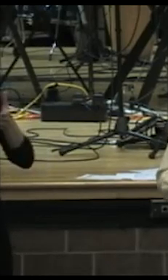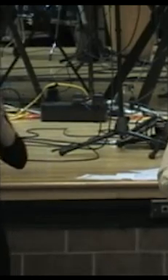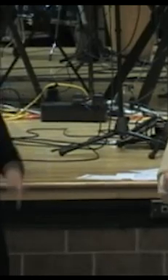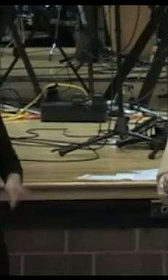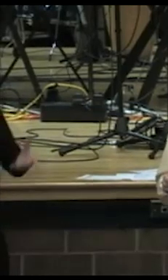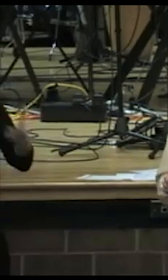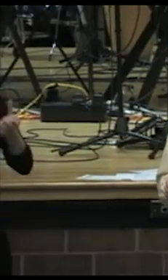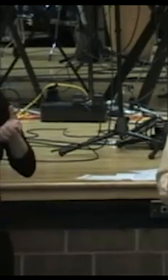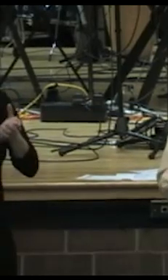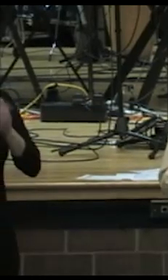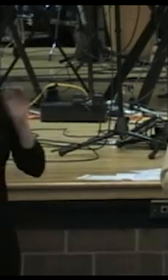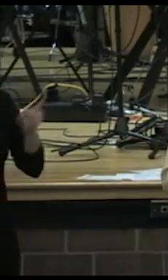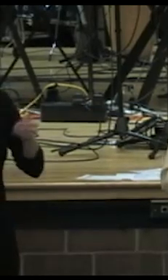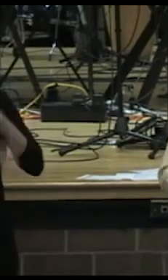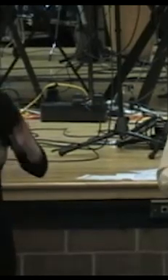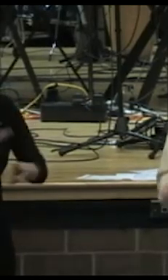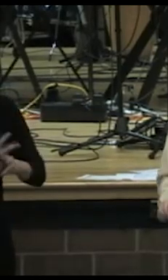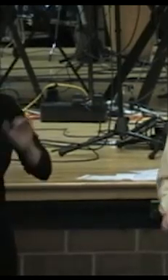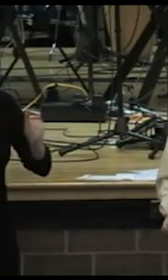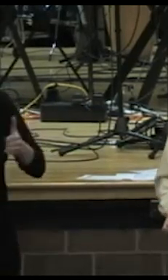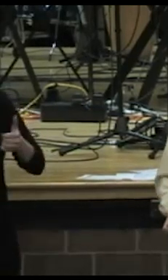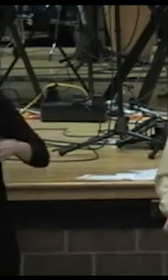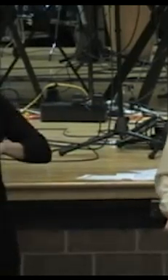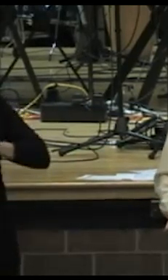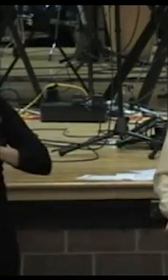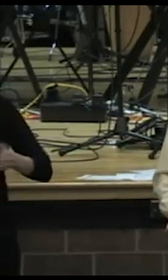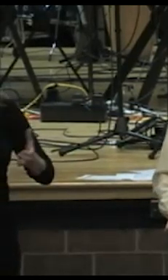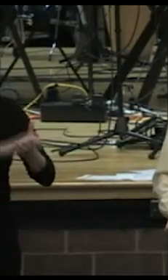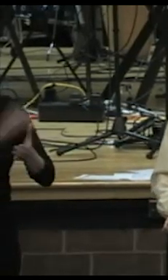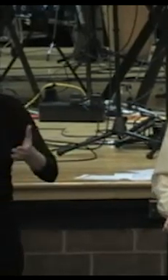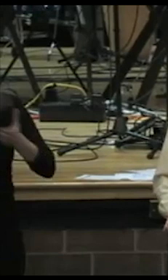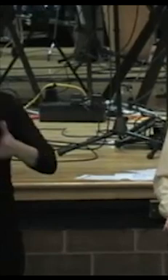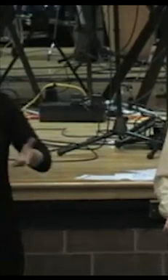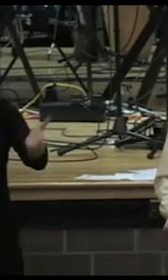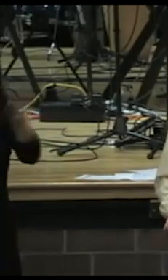about the things of this world. How he may please his wife.